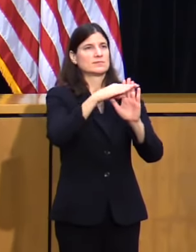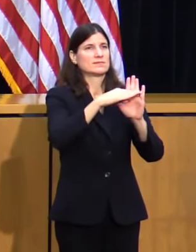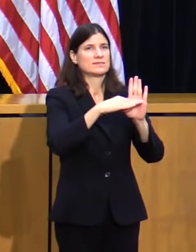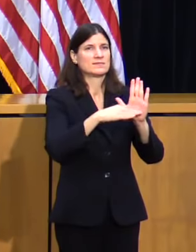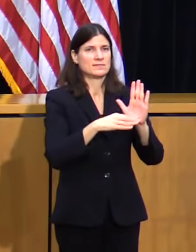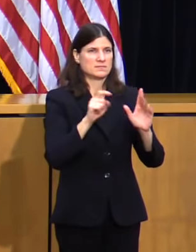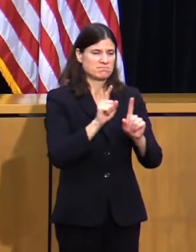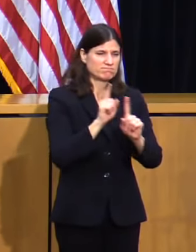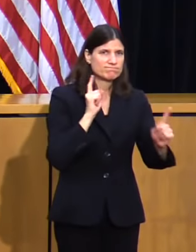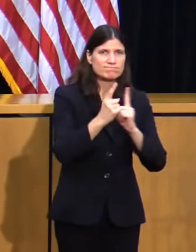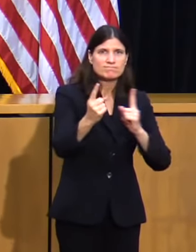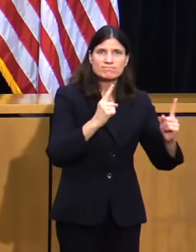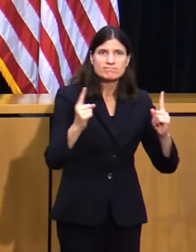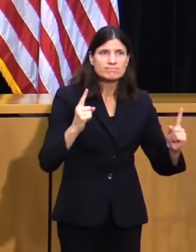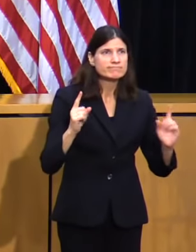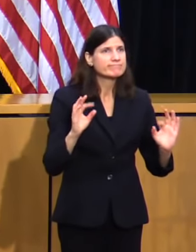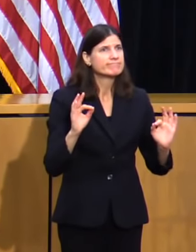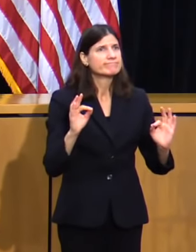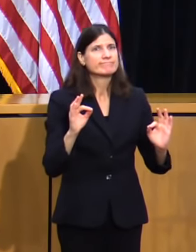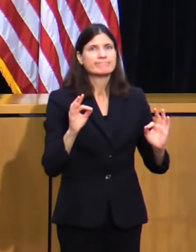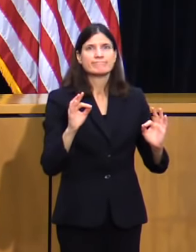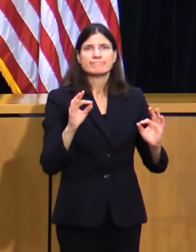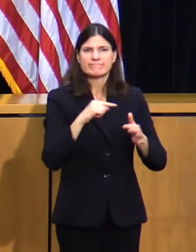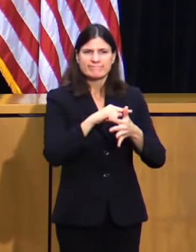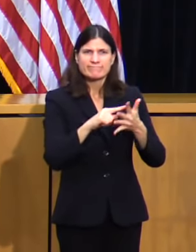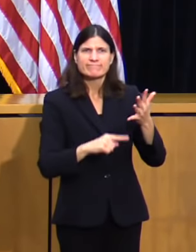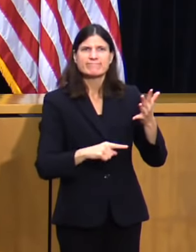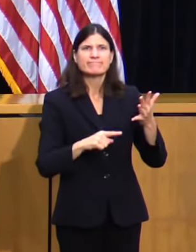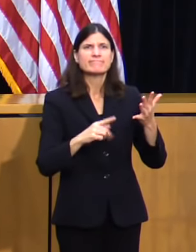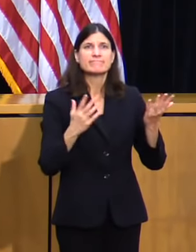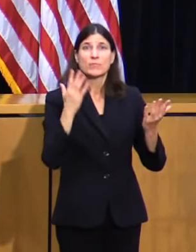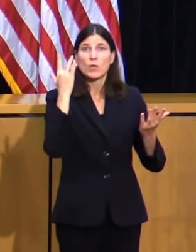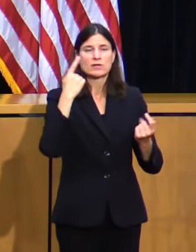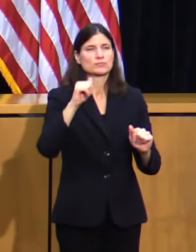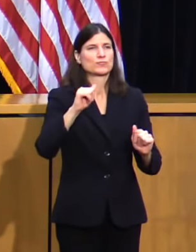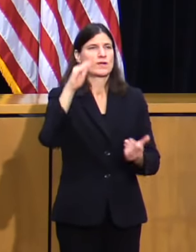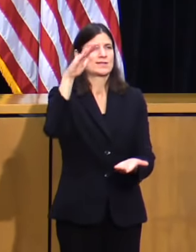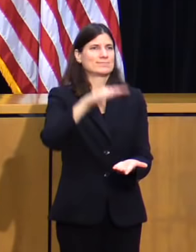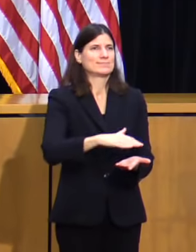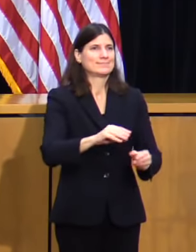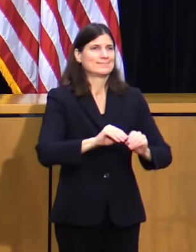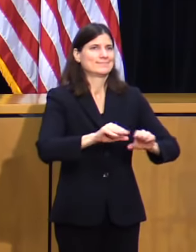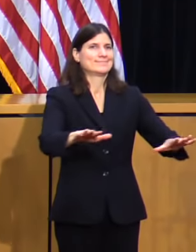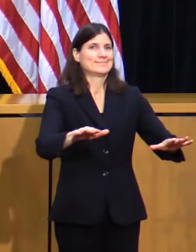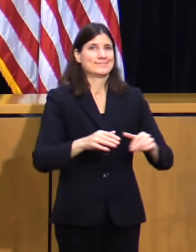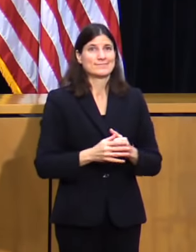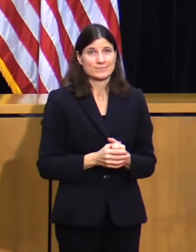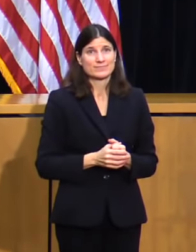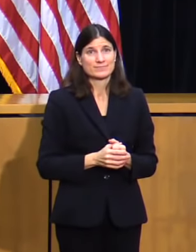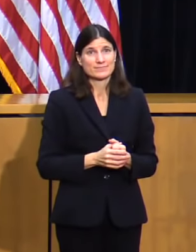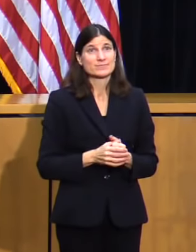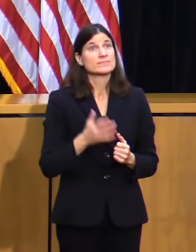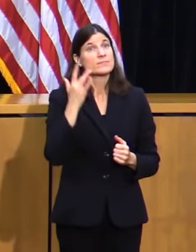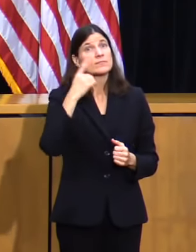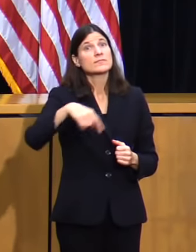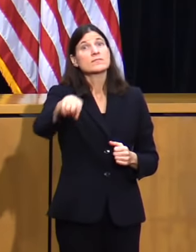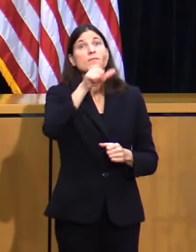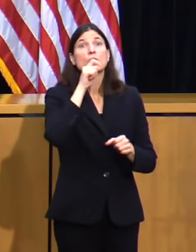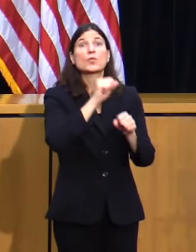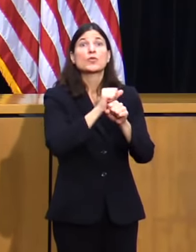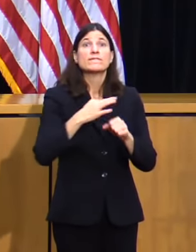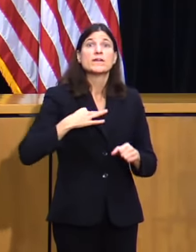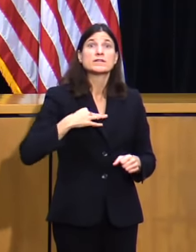communities. By taking measures to protect ourselves and our families, we also keep the frontline and essential workers safe. They have been